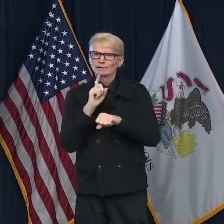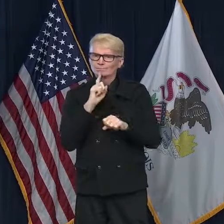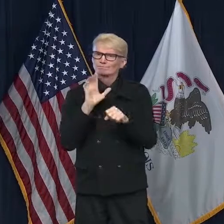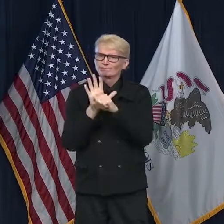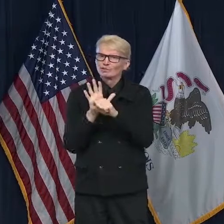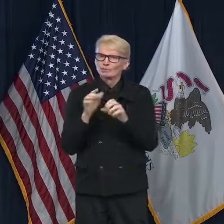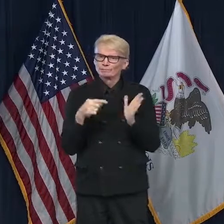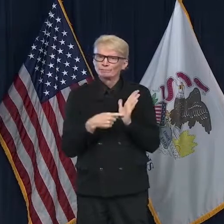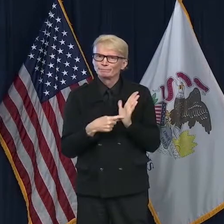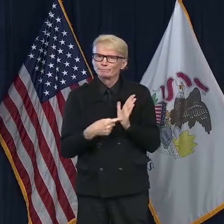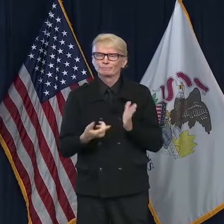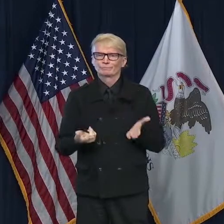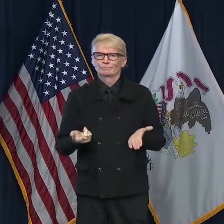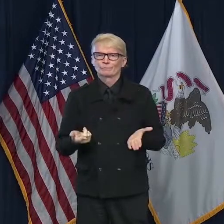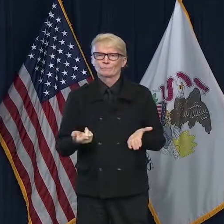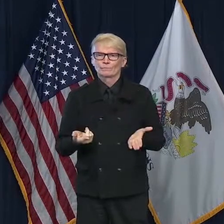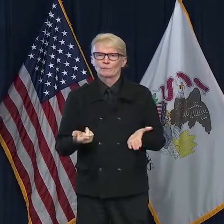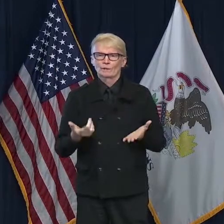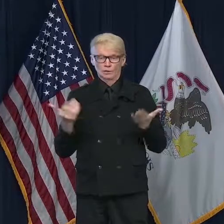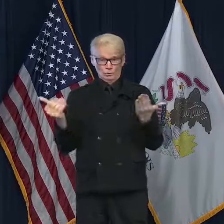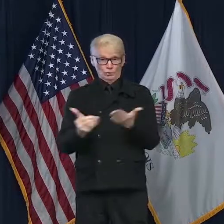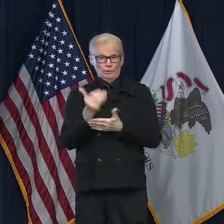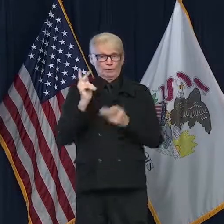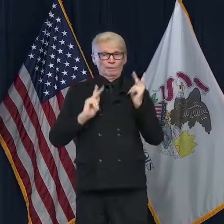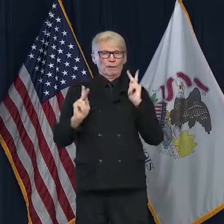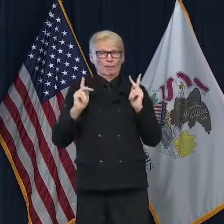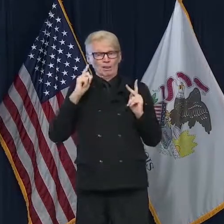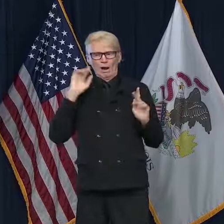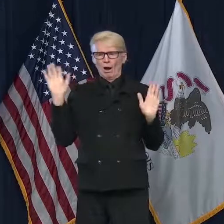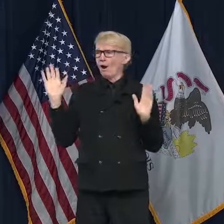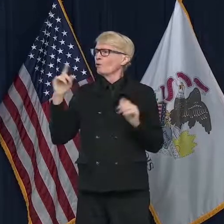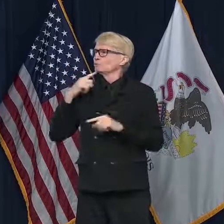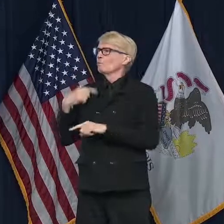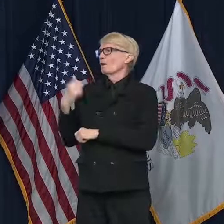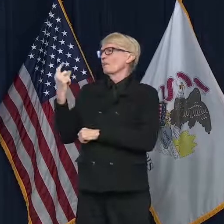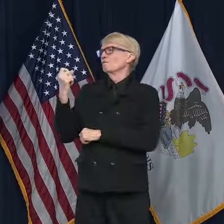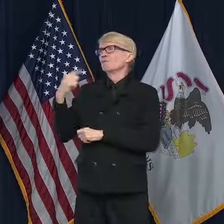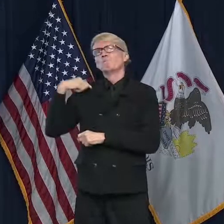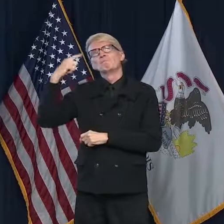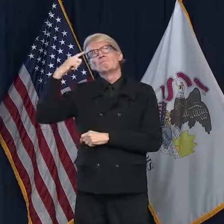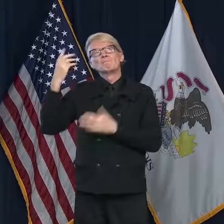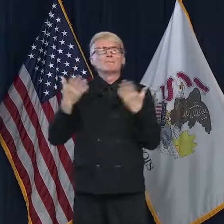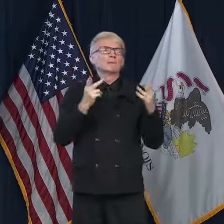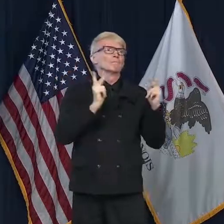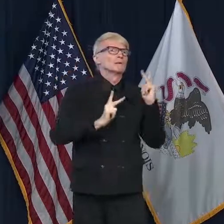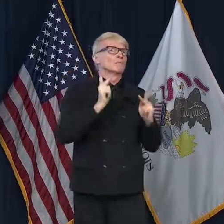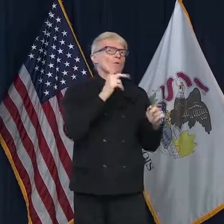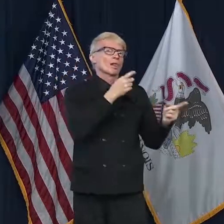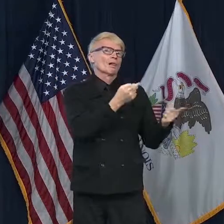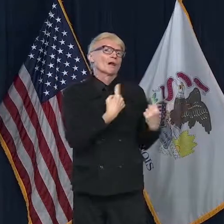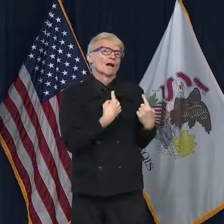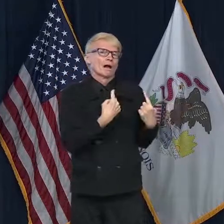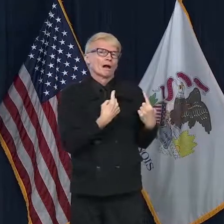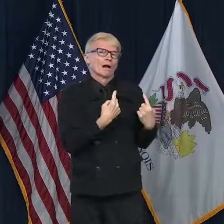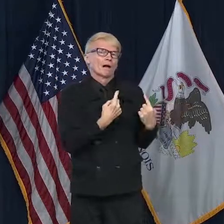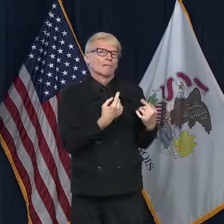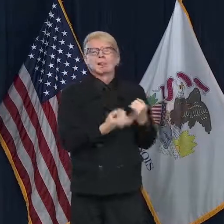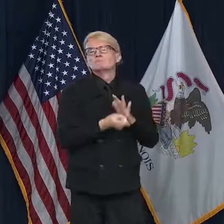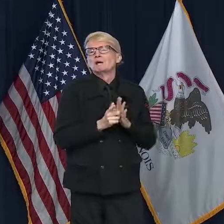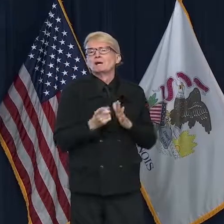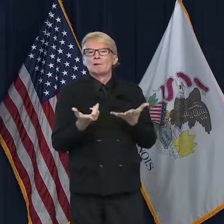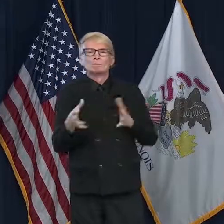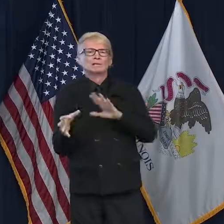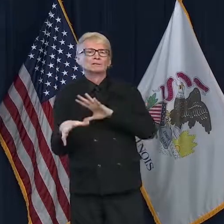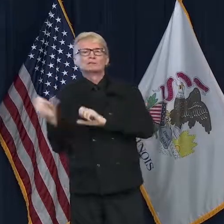is new. People want to make sure that, they told me 11, but maybe other people might come in and try to do a walk-in and take